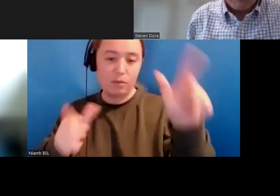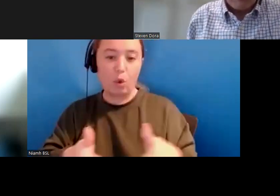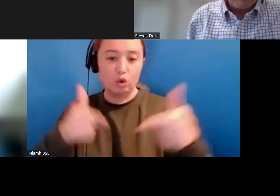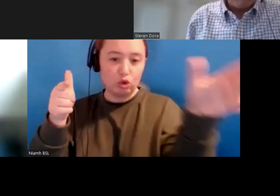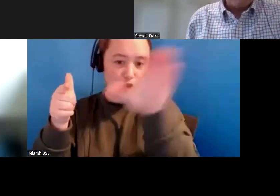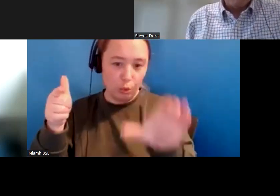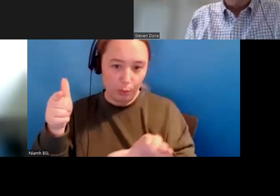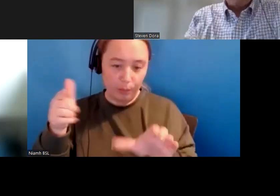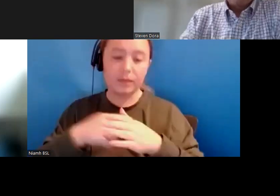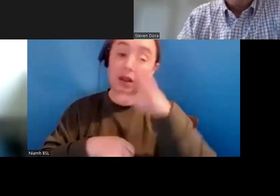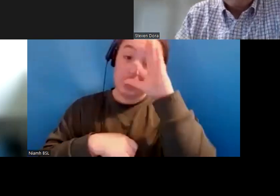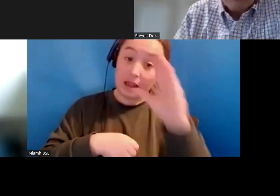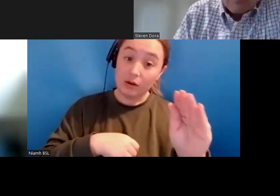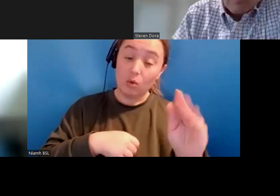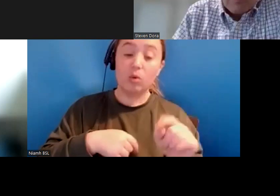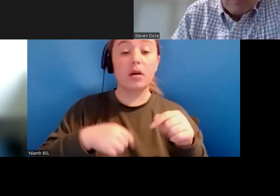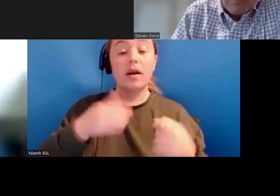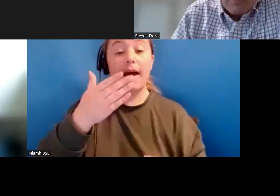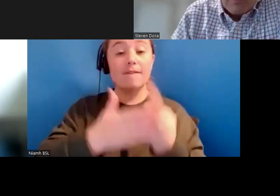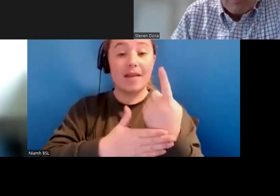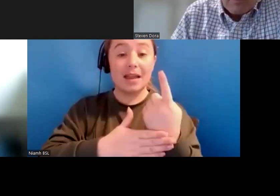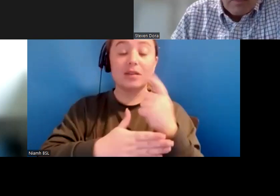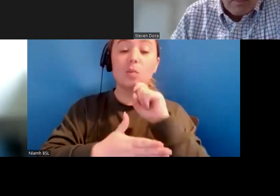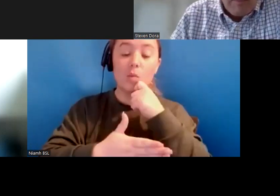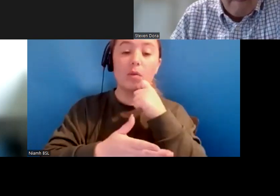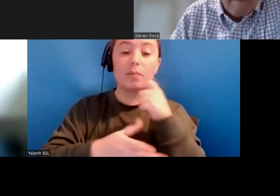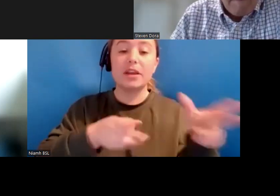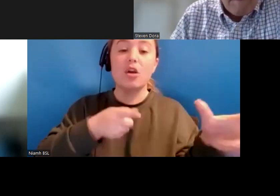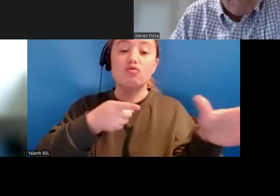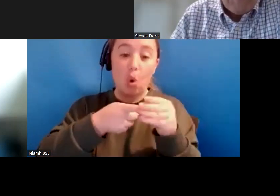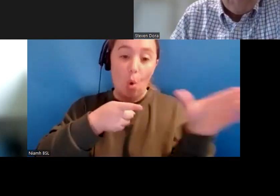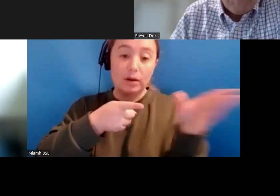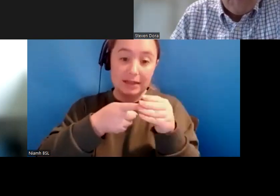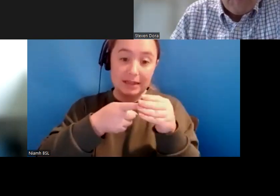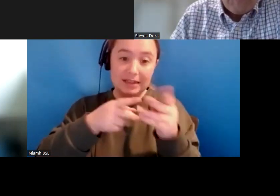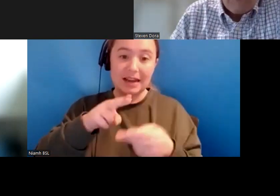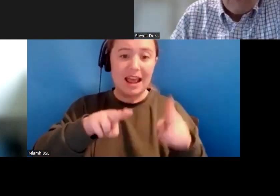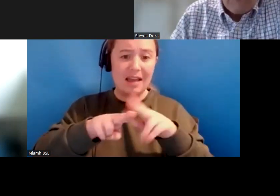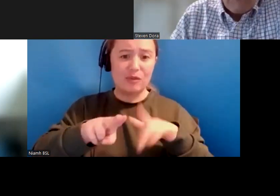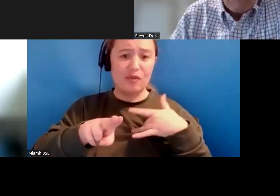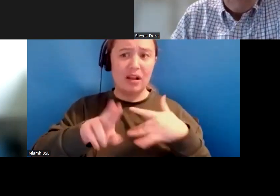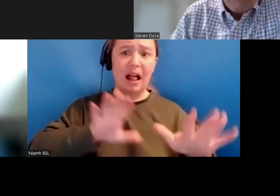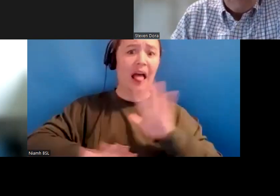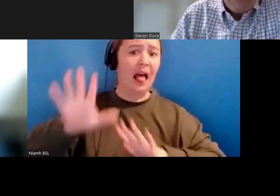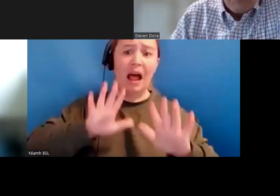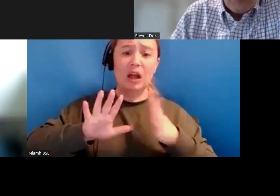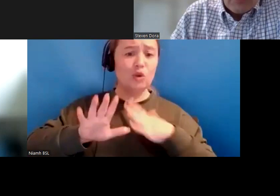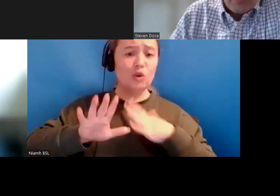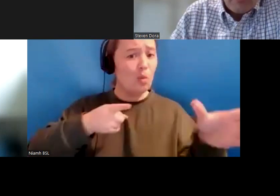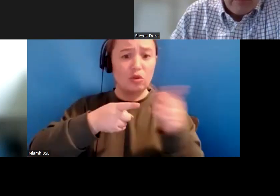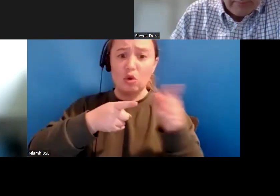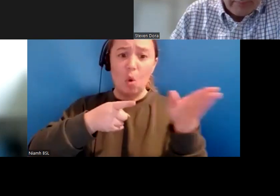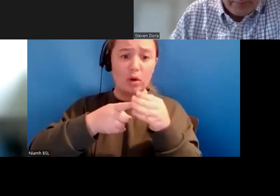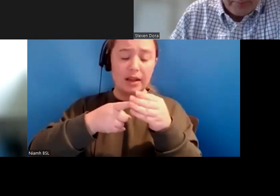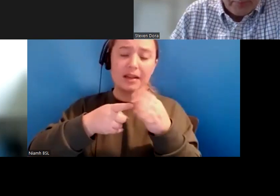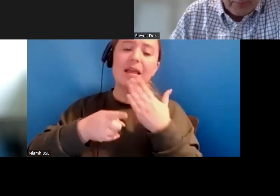be recorded. If you do not wish to be recorded, please keep your camera off, and the recordings will just be the beginning of the